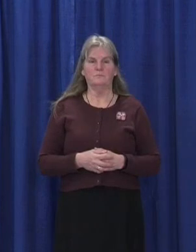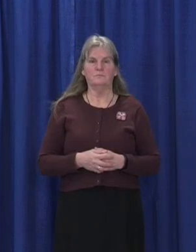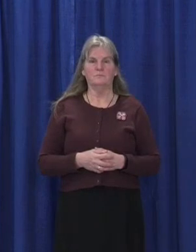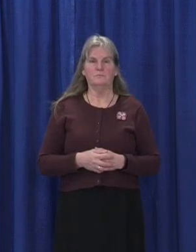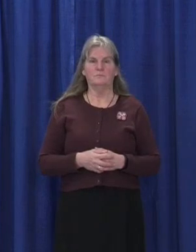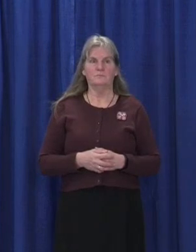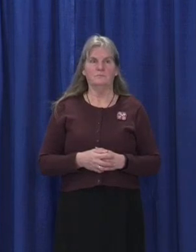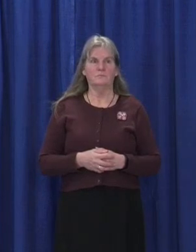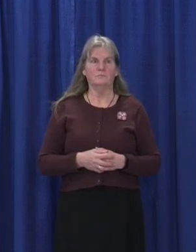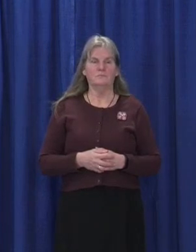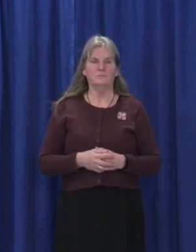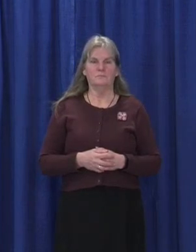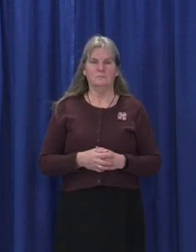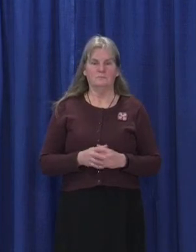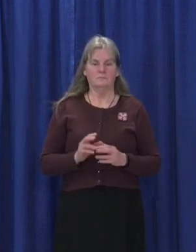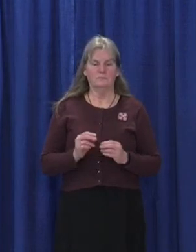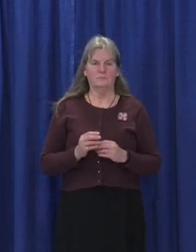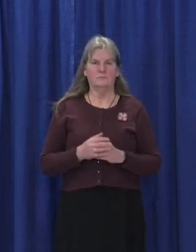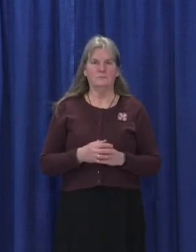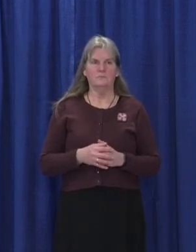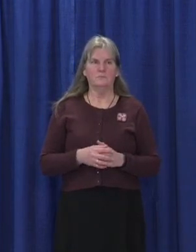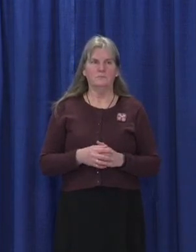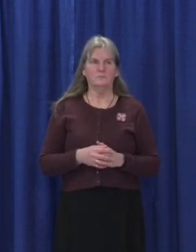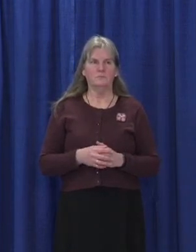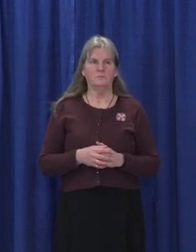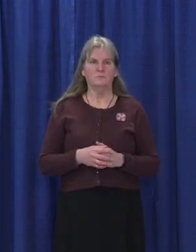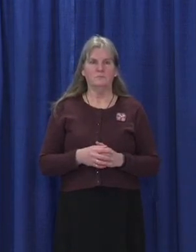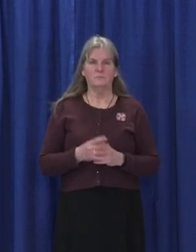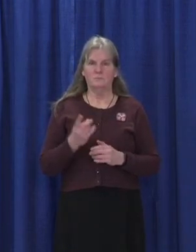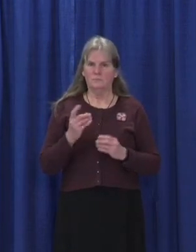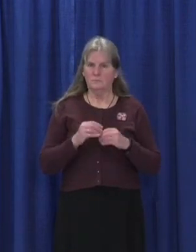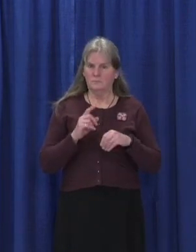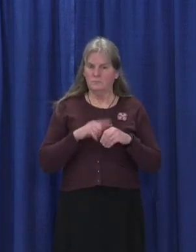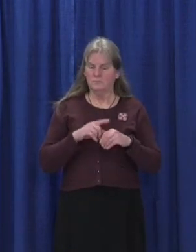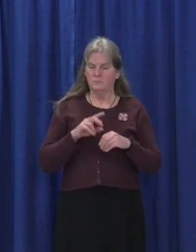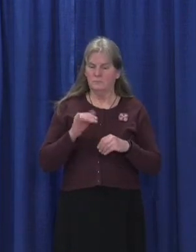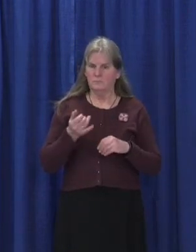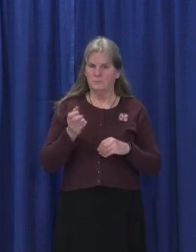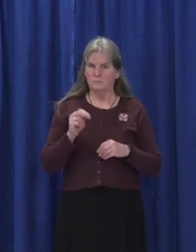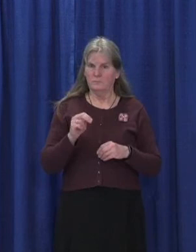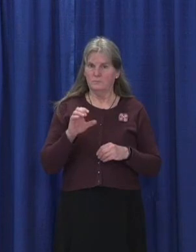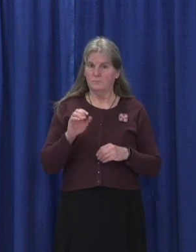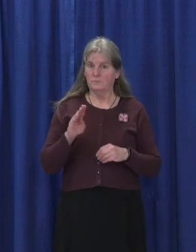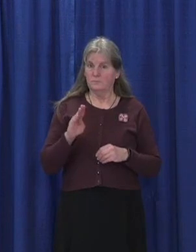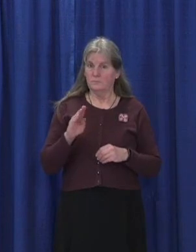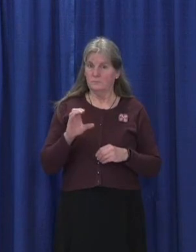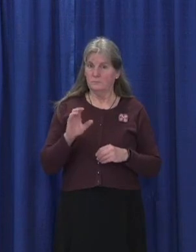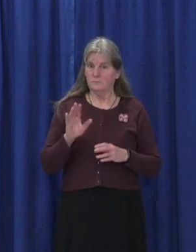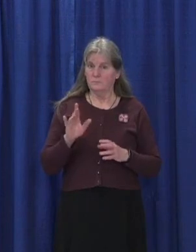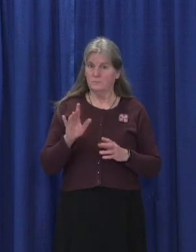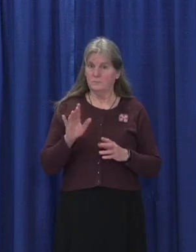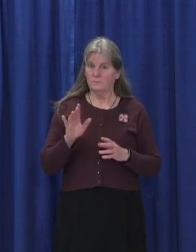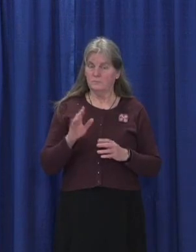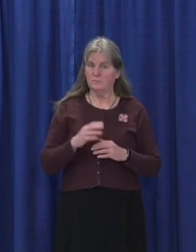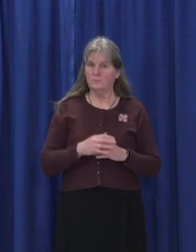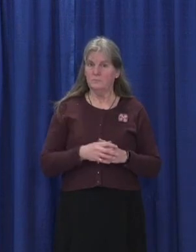Non, je vous remercie. Thank you. We'll now circle back one more time to John at CBC.